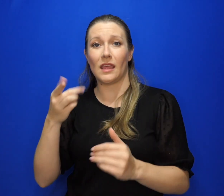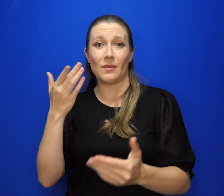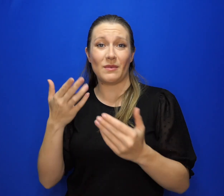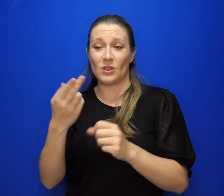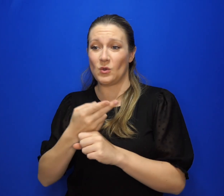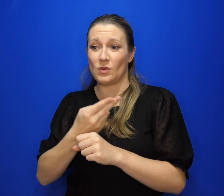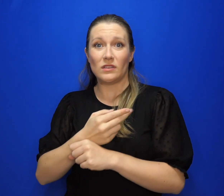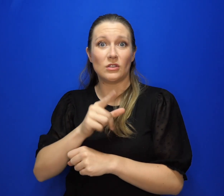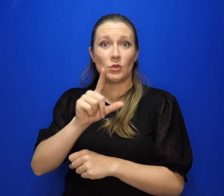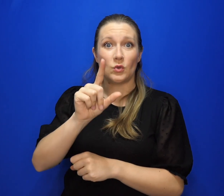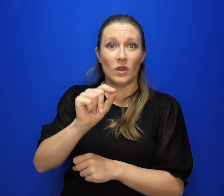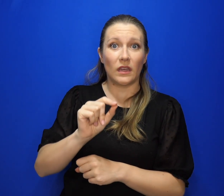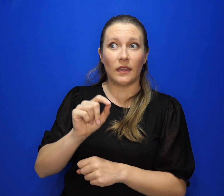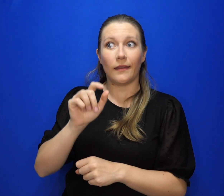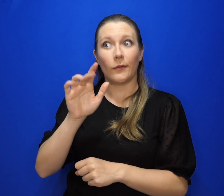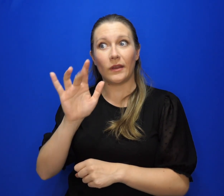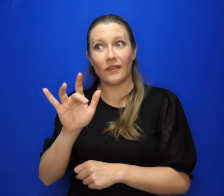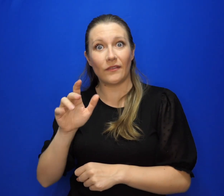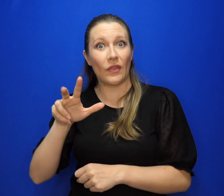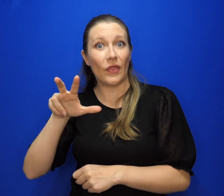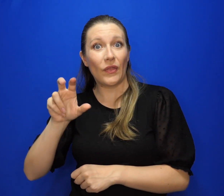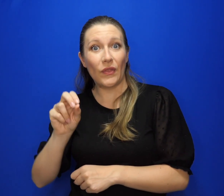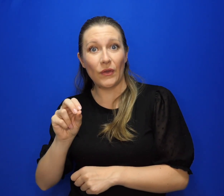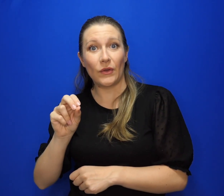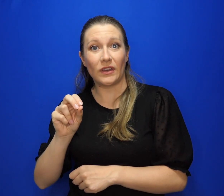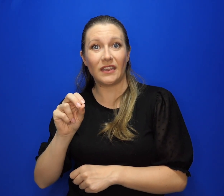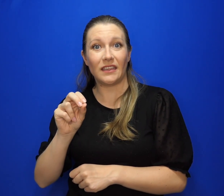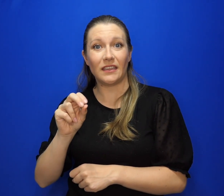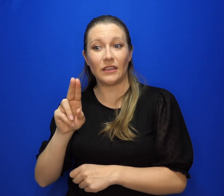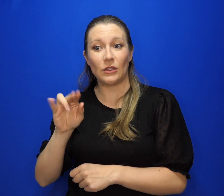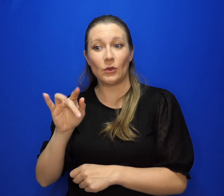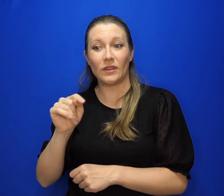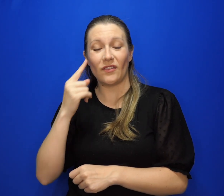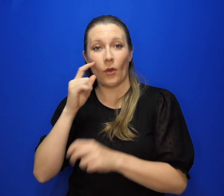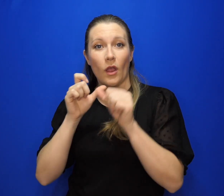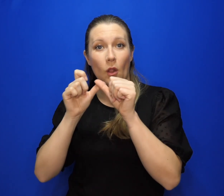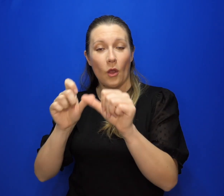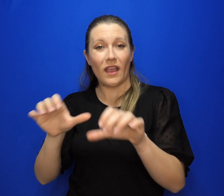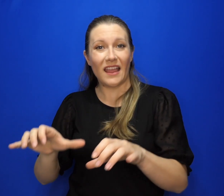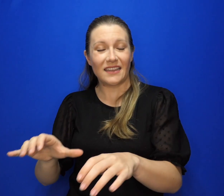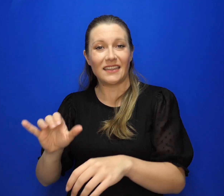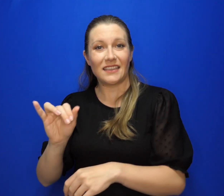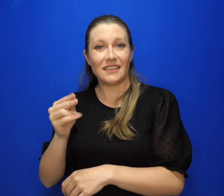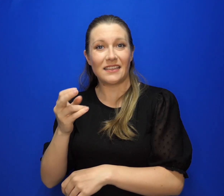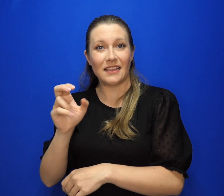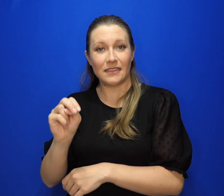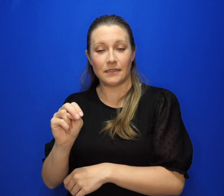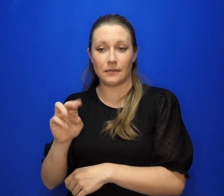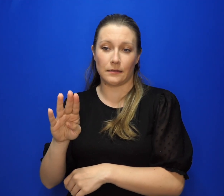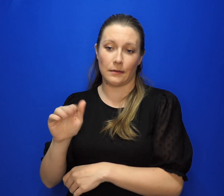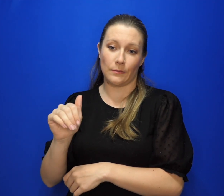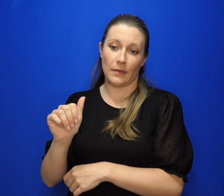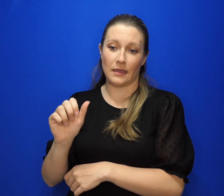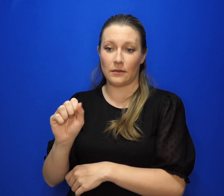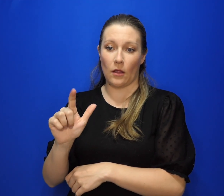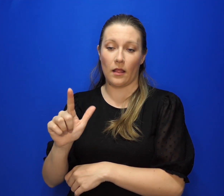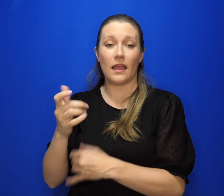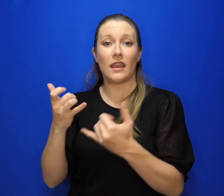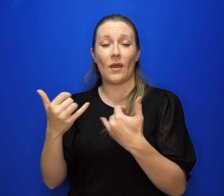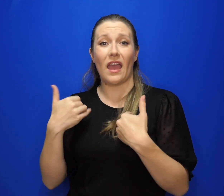20, 25, 30 units of basal insulin. And now all of a sudden you've got 25 units of fast-acting insulin. But let's pick round numbers